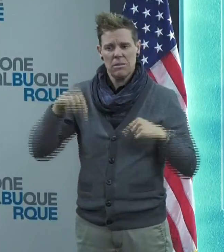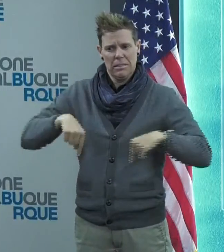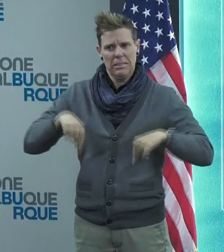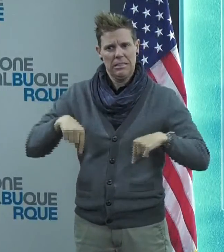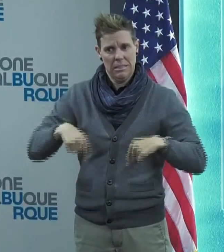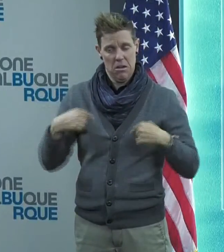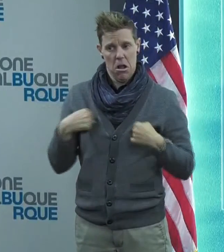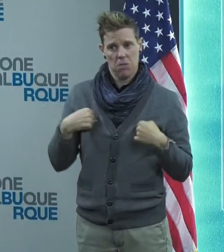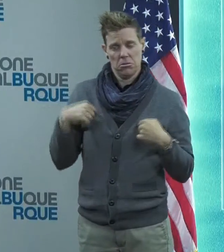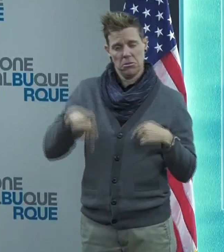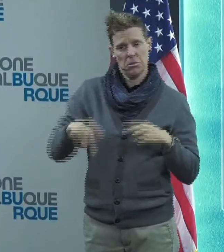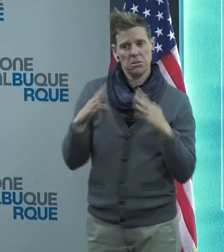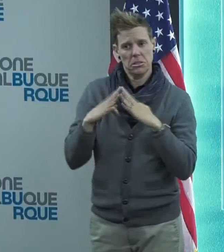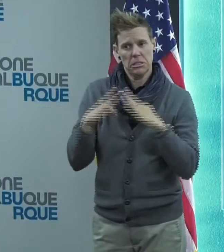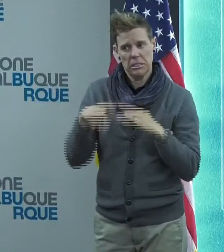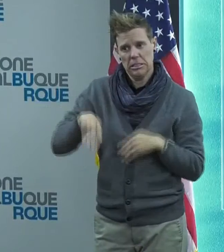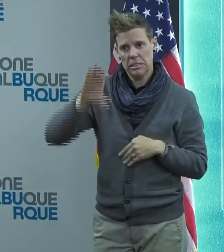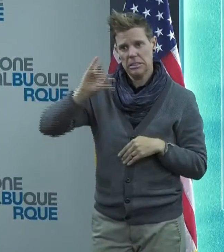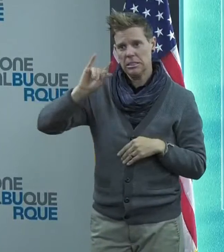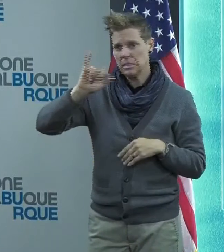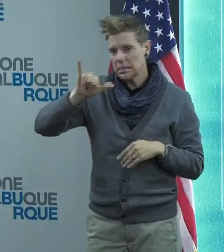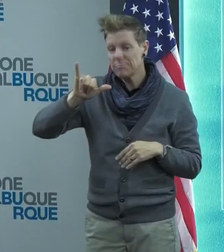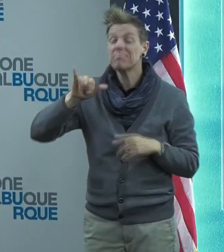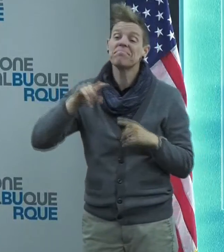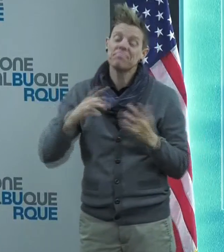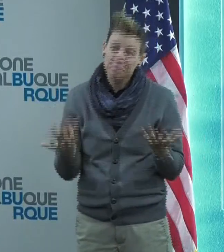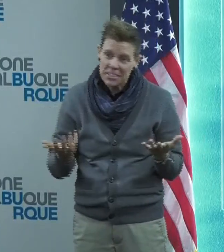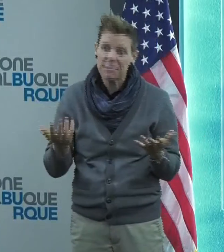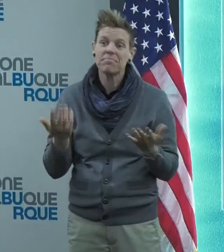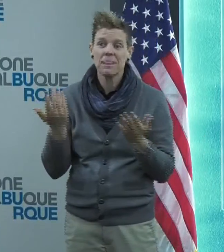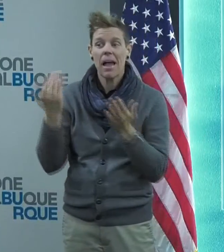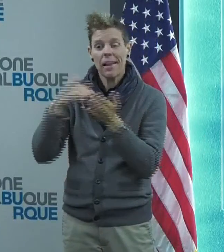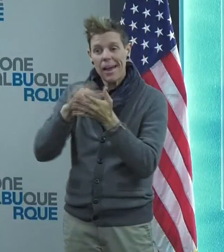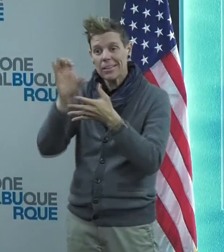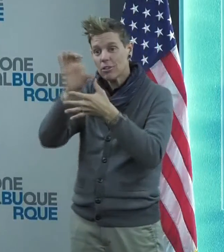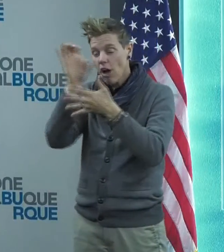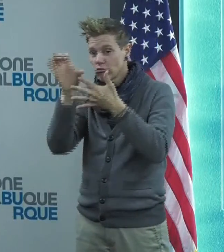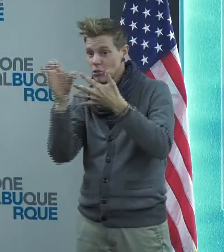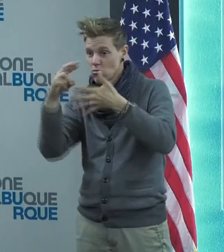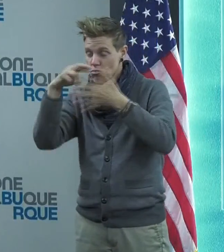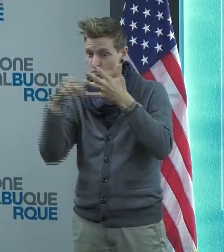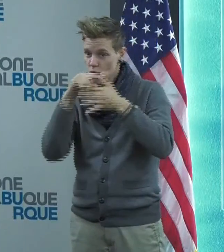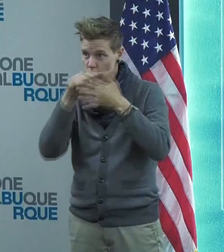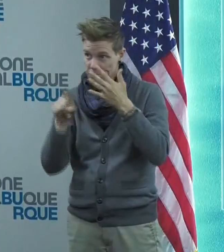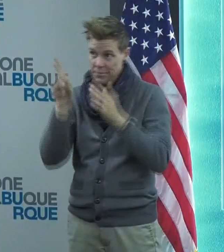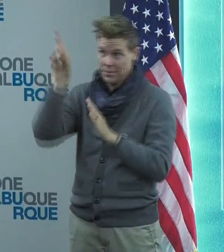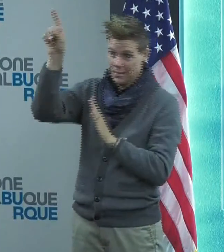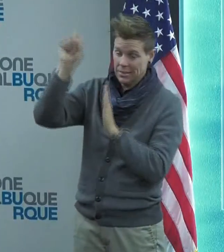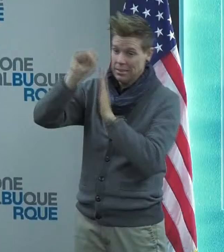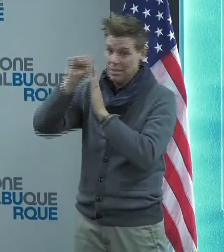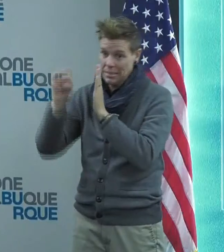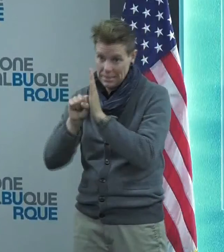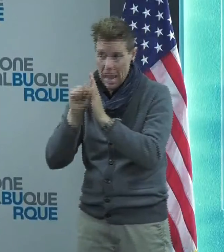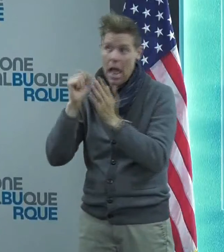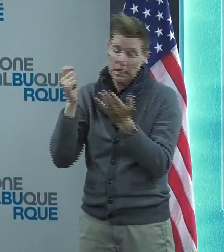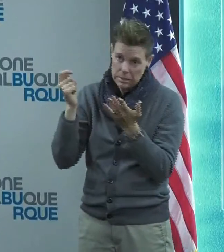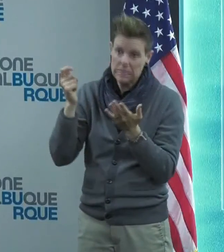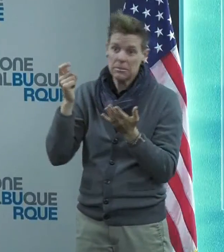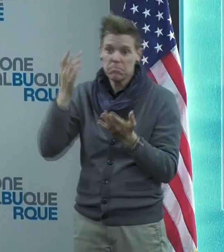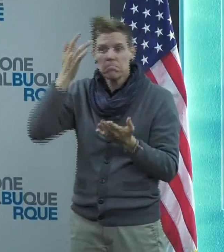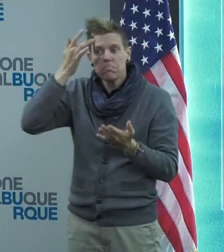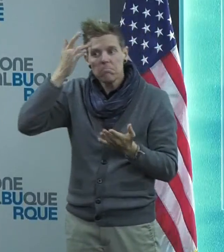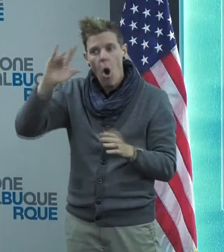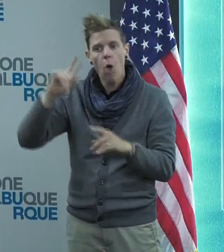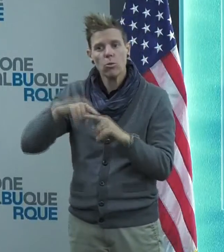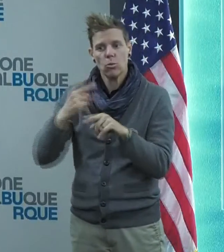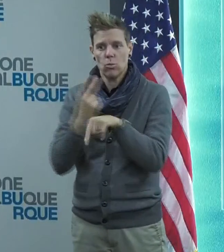want to mention that, criteria at a statewide level certainly makes sense, and I think it's been a smart way to use data. As you get more